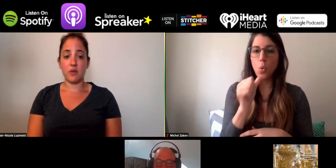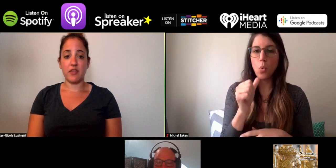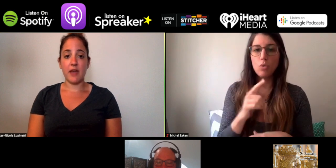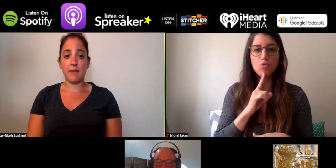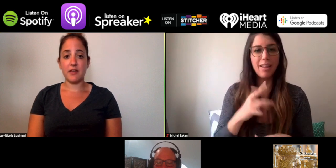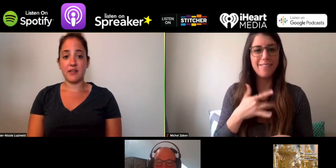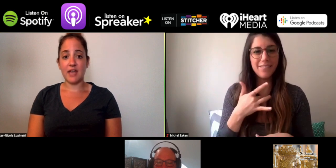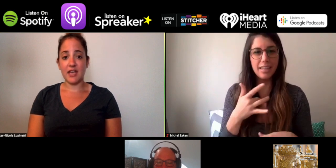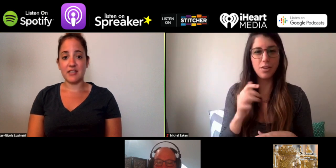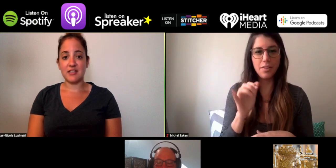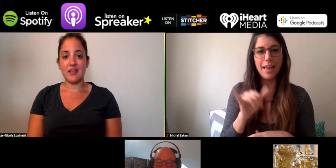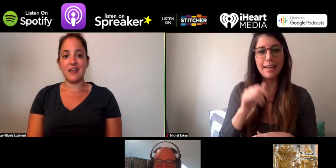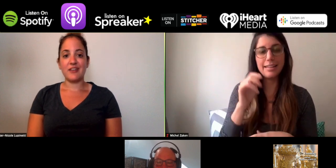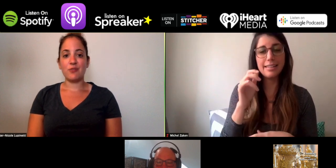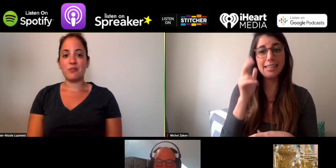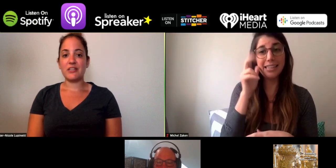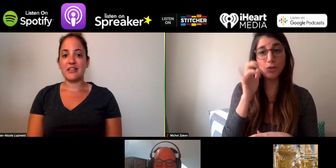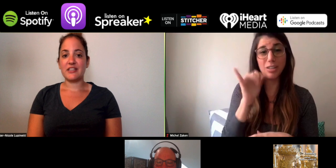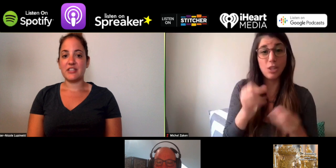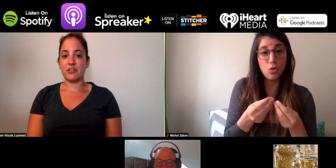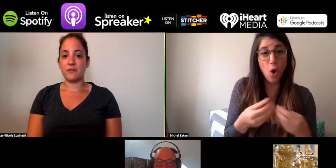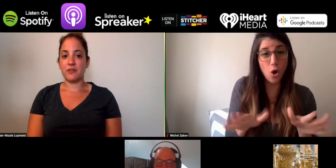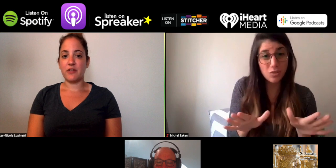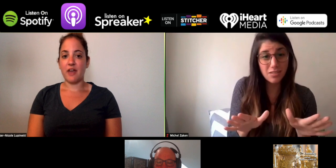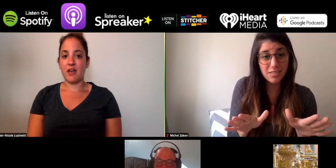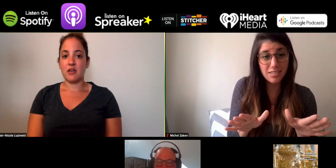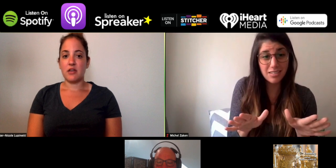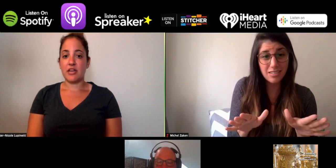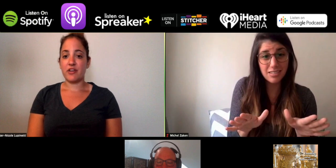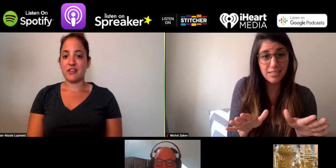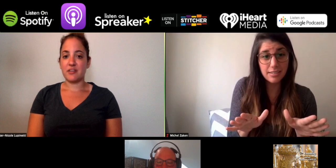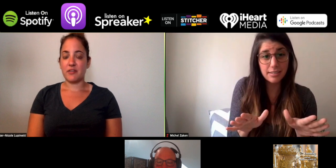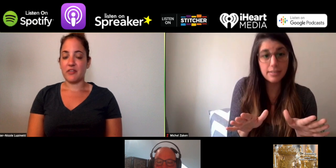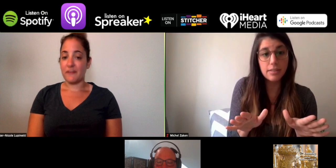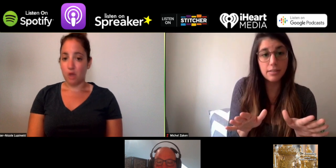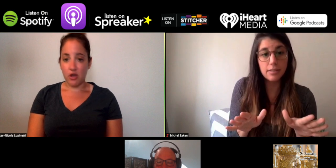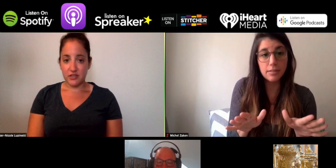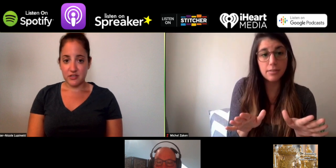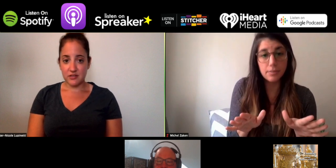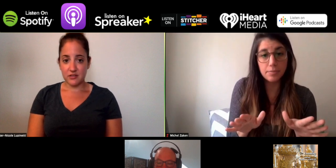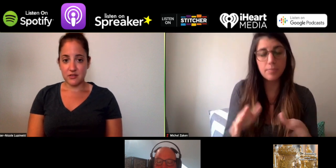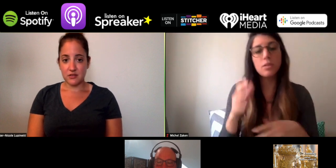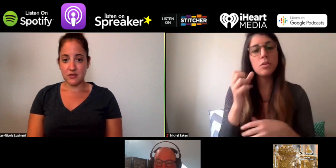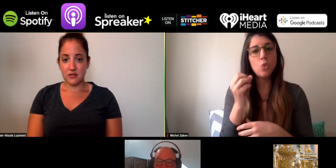So with that being the case, they don't really necessarily feel that hearing is something that they've lost.